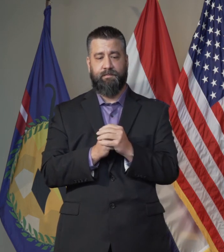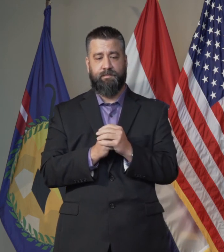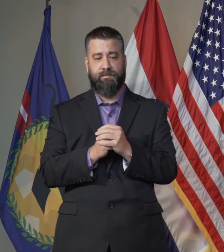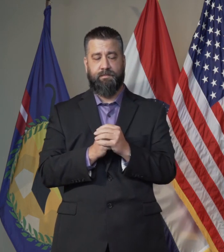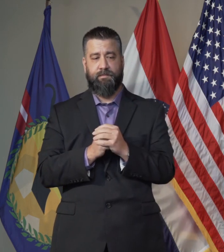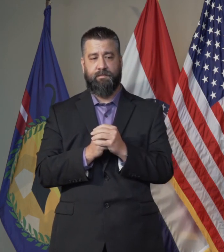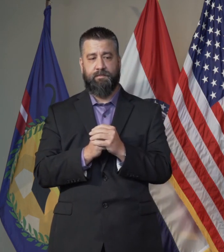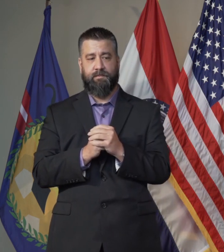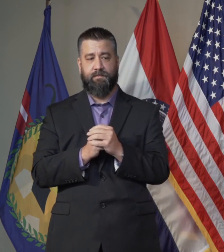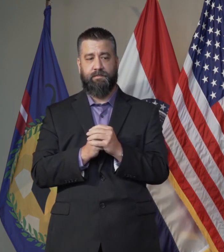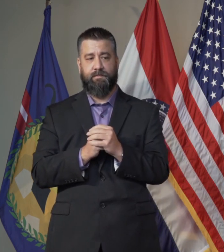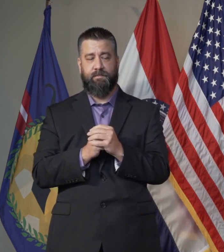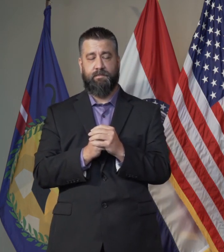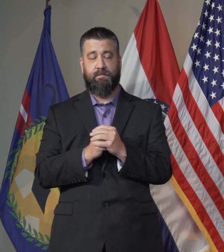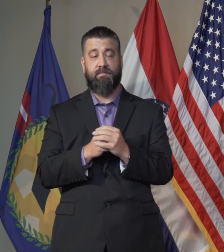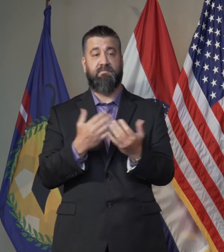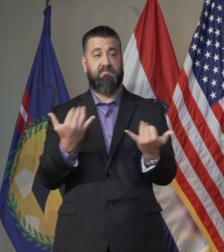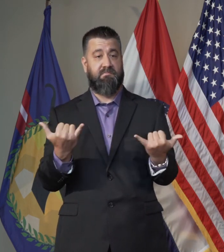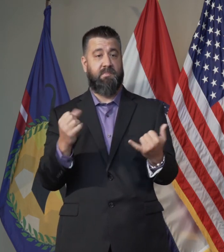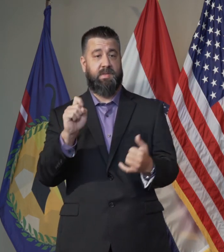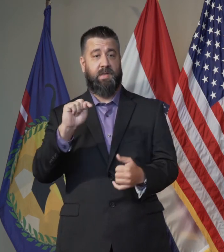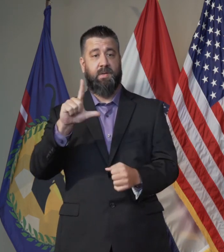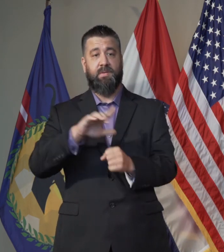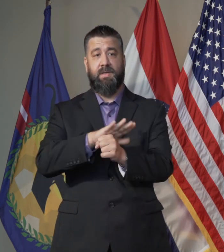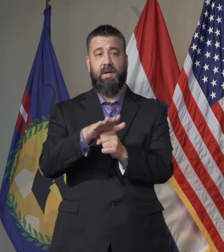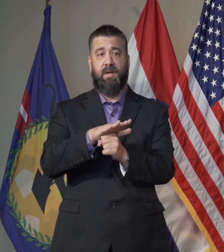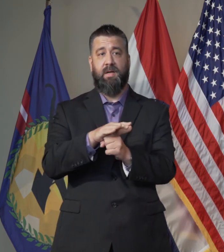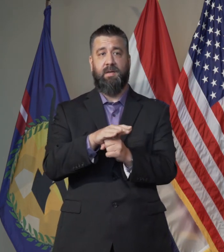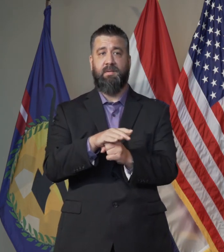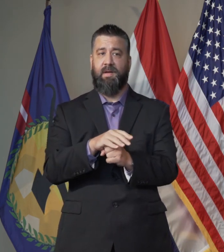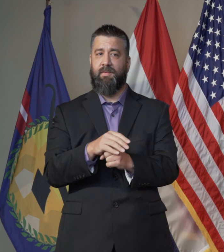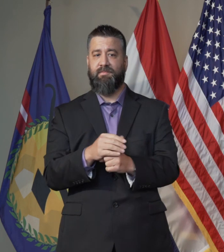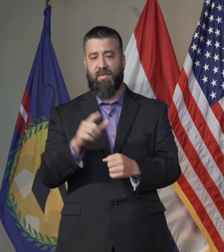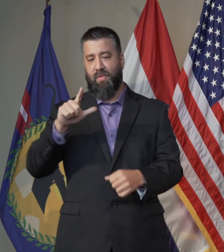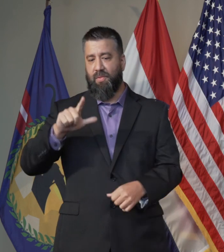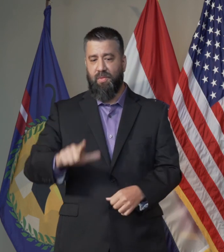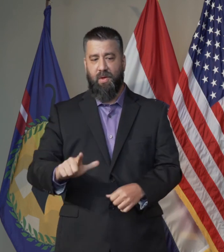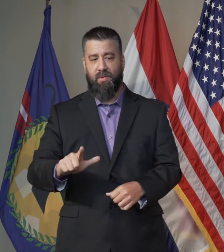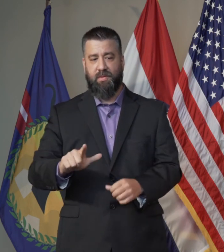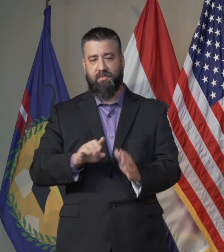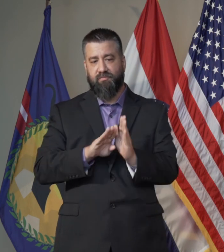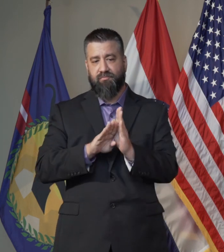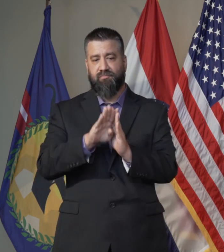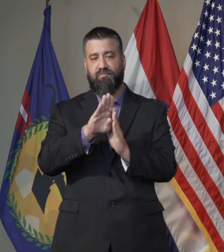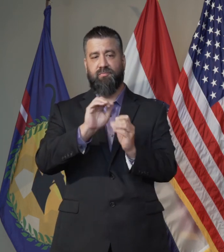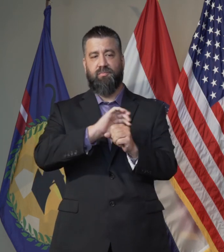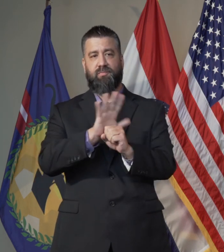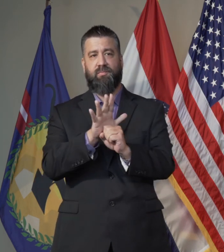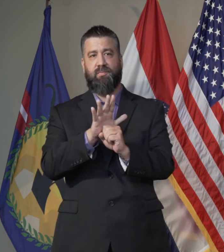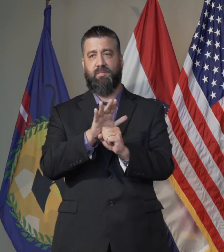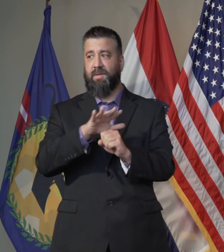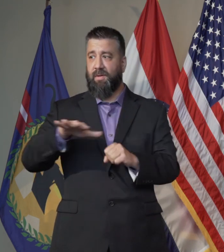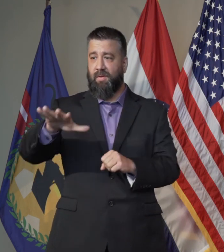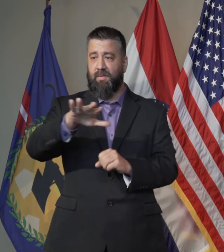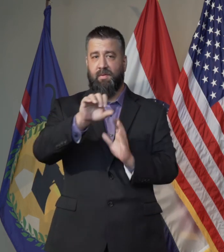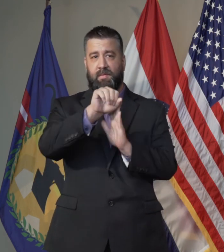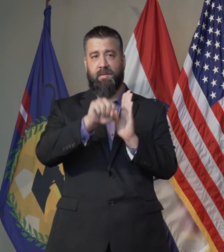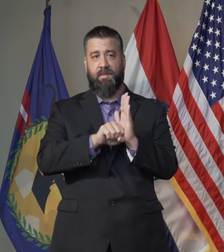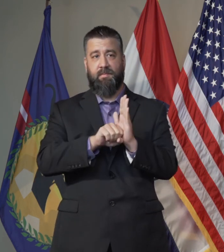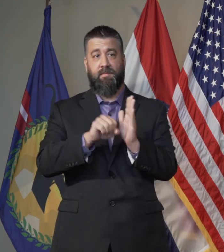with the lowest, one of the lowest rates of increase of the virus in our state and even in our